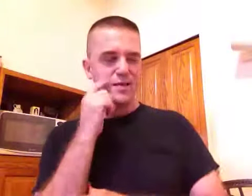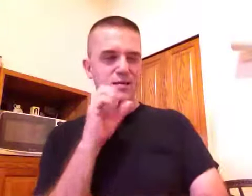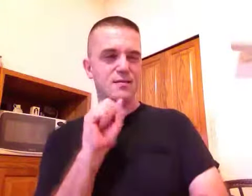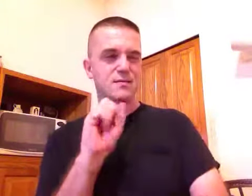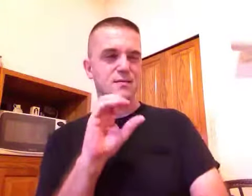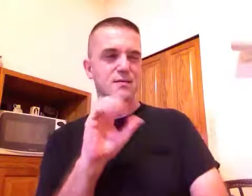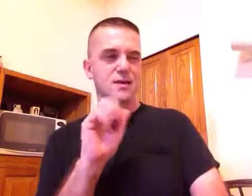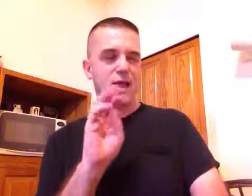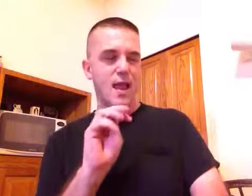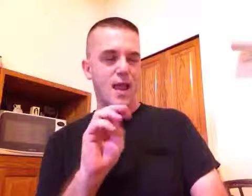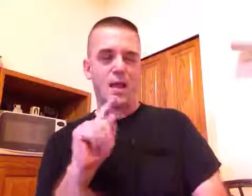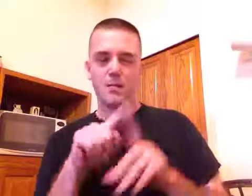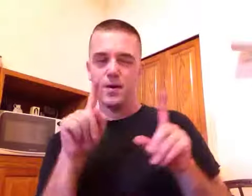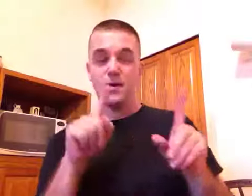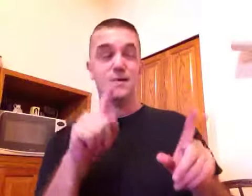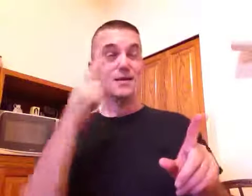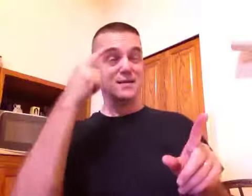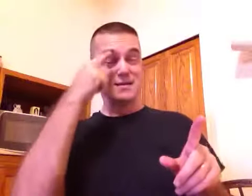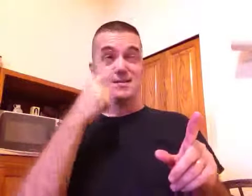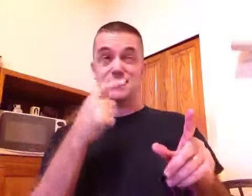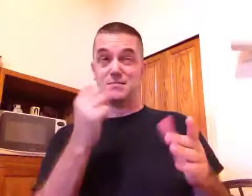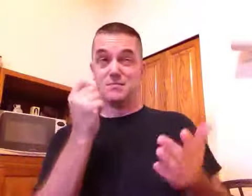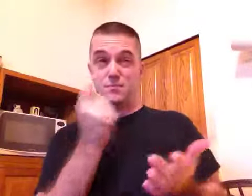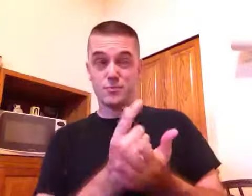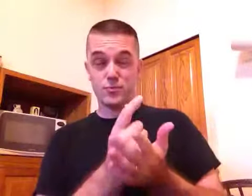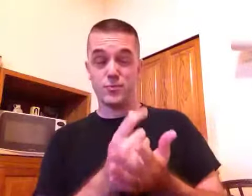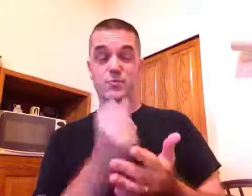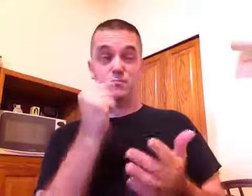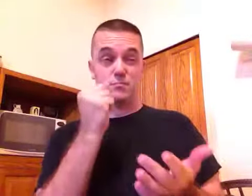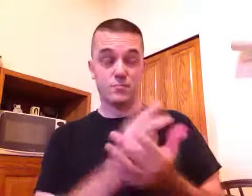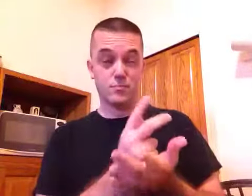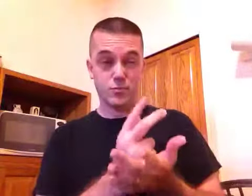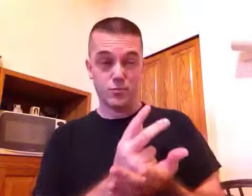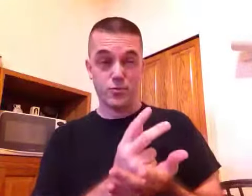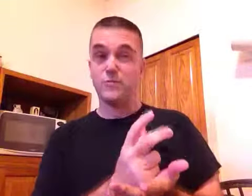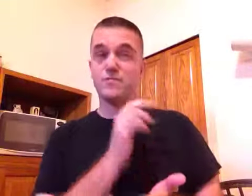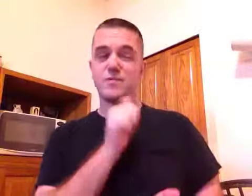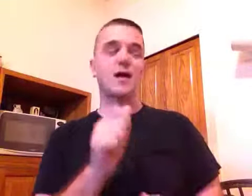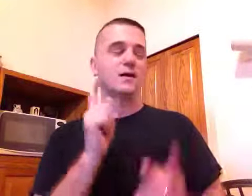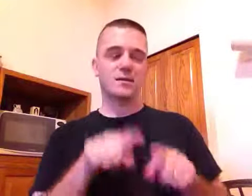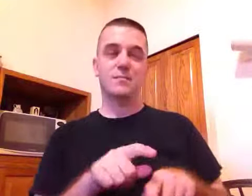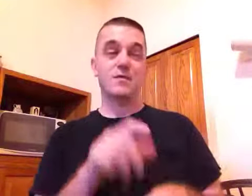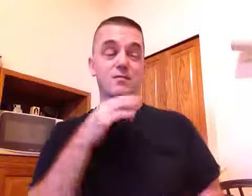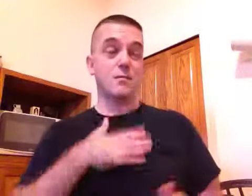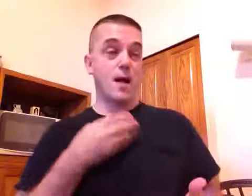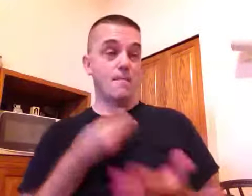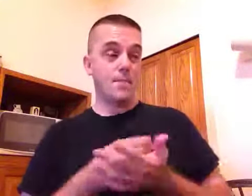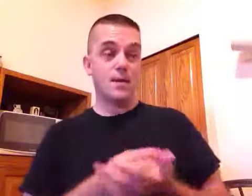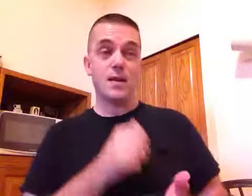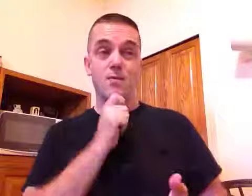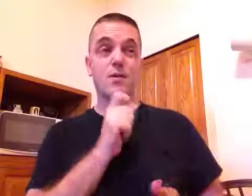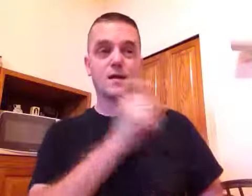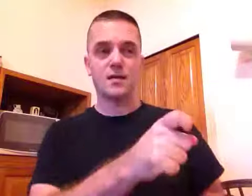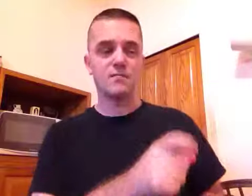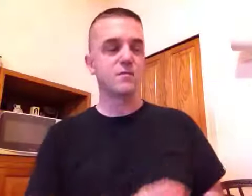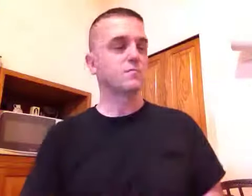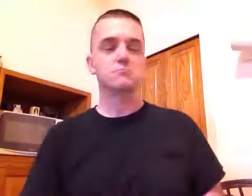ratios are very good at the chances of probabilities of them actually getting this through. If it were my money, I would not give it to them.